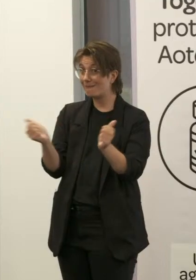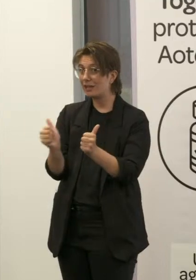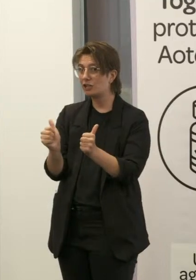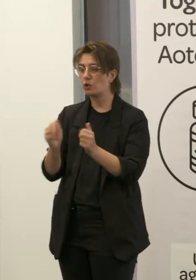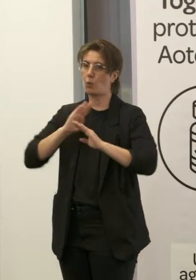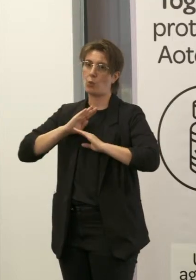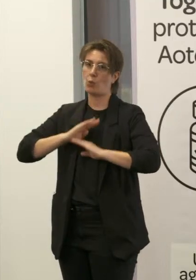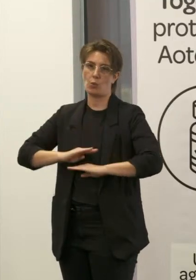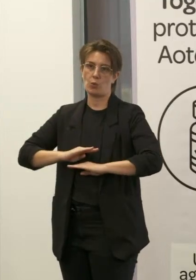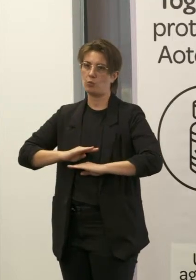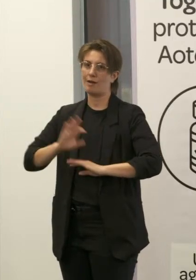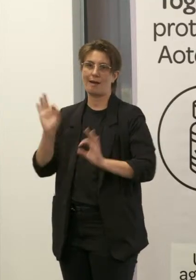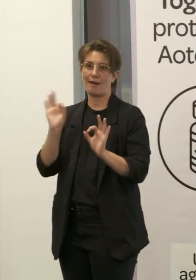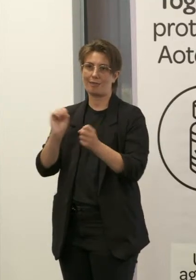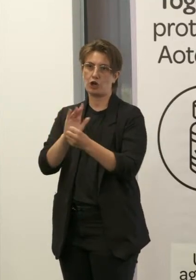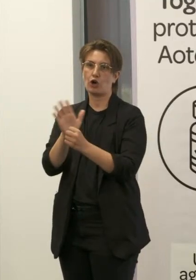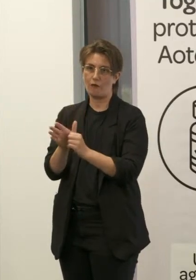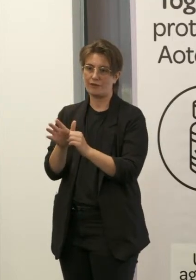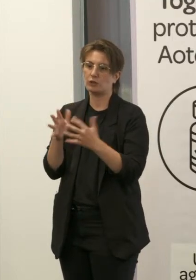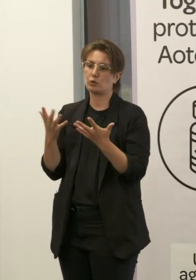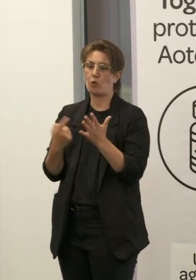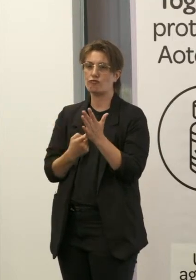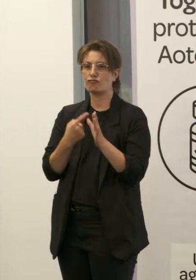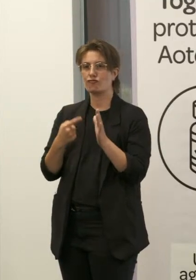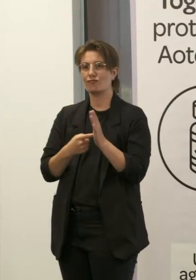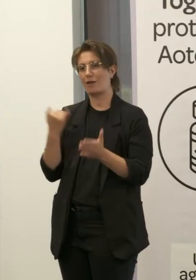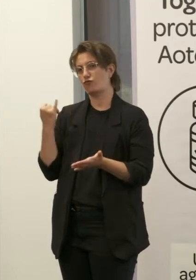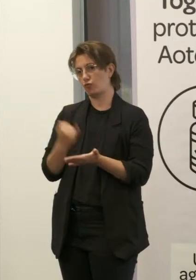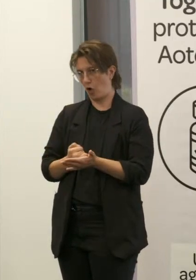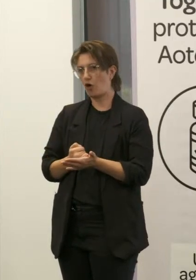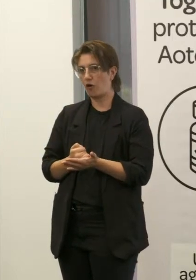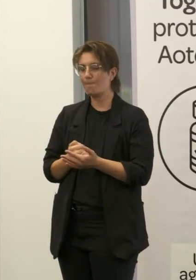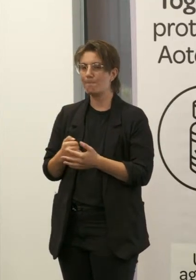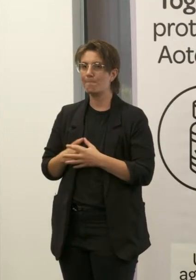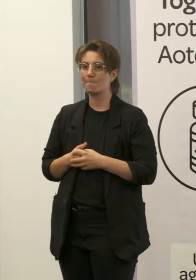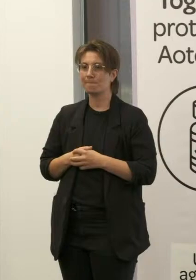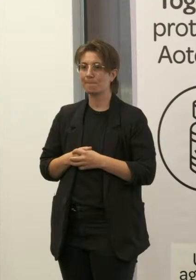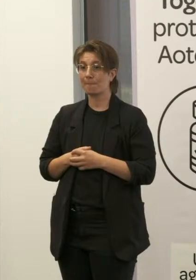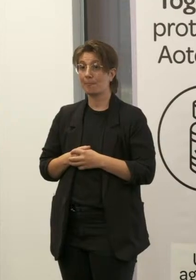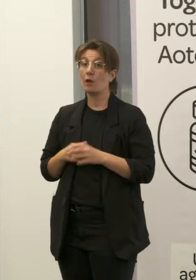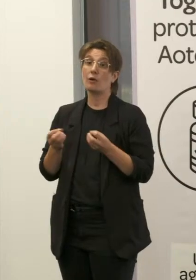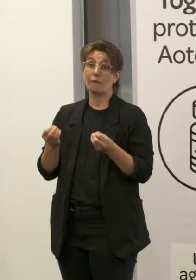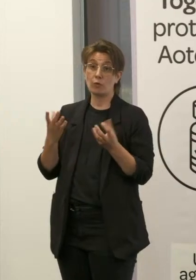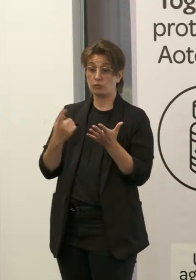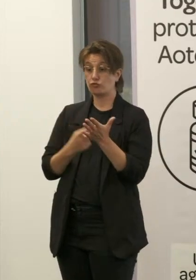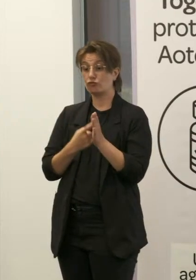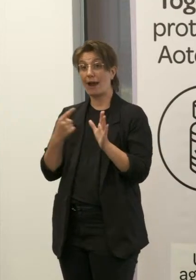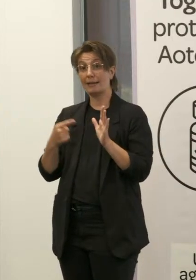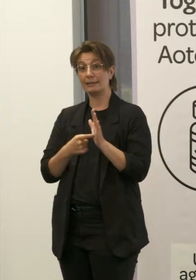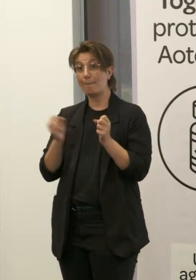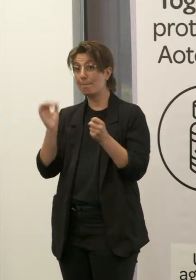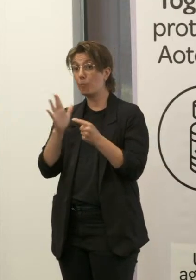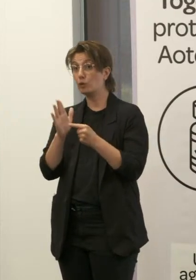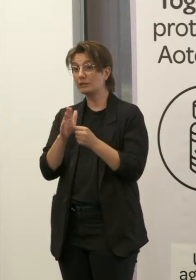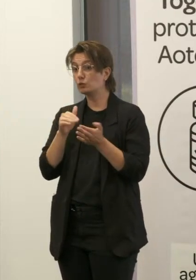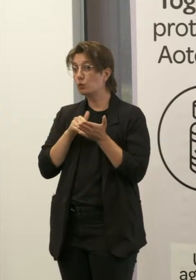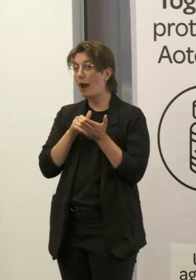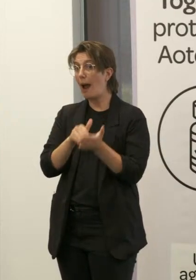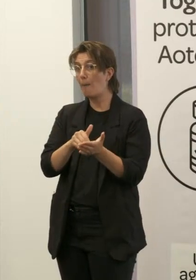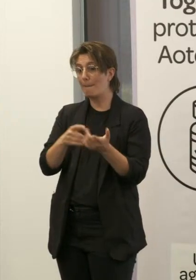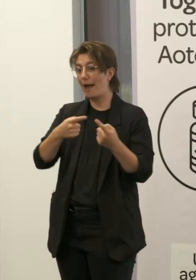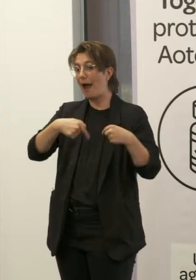cases. Of course, from today, rapid antigen tests are playing a role to support our critical worker exemption